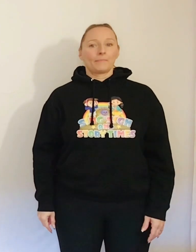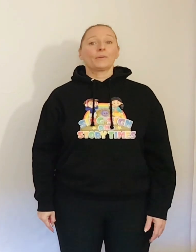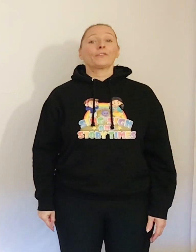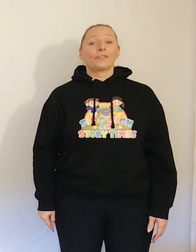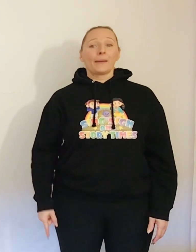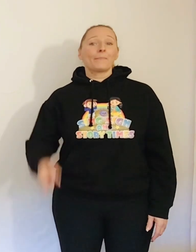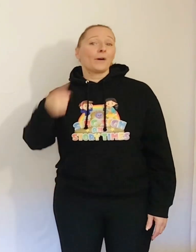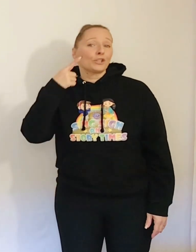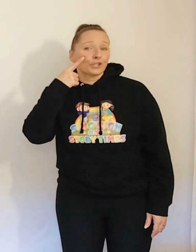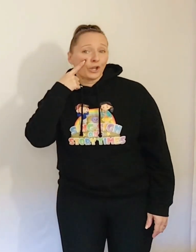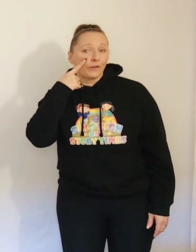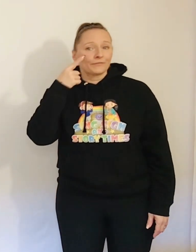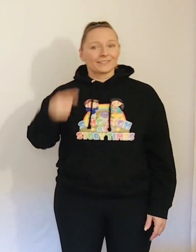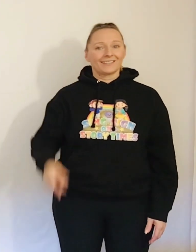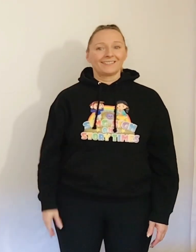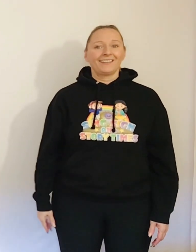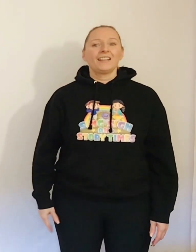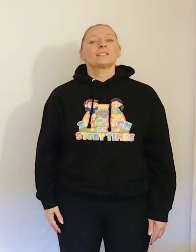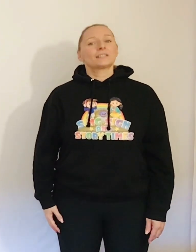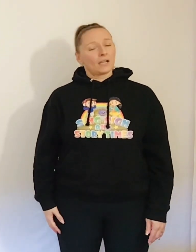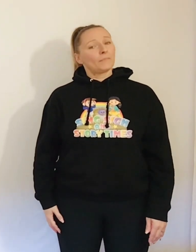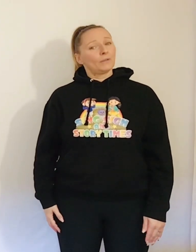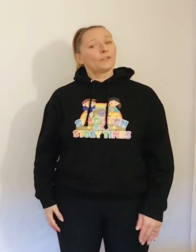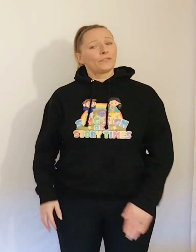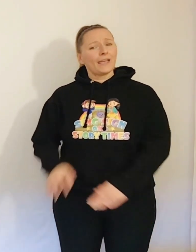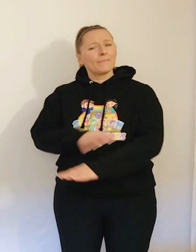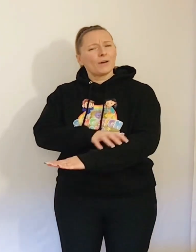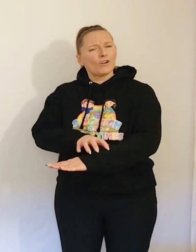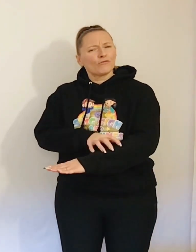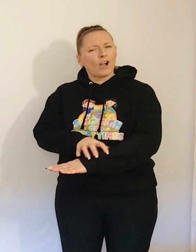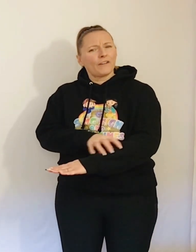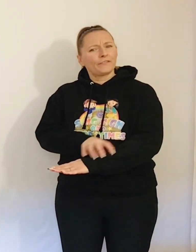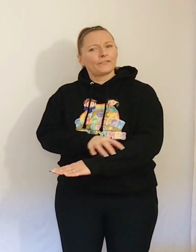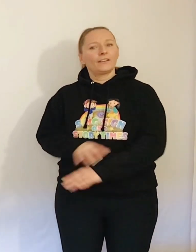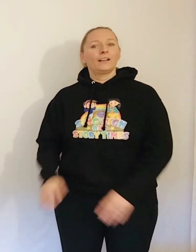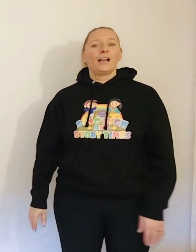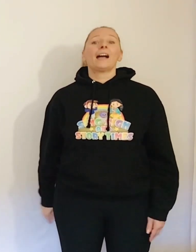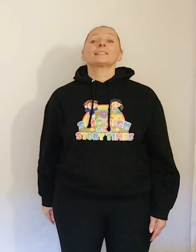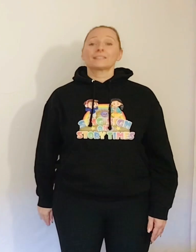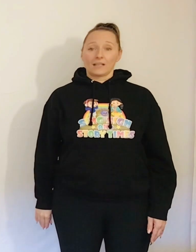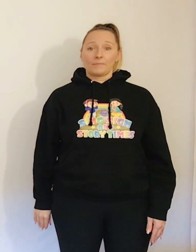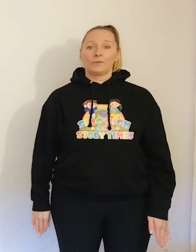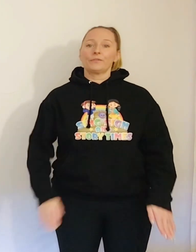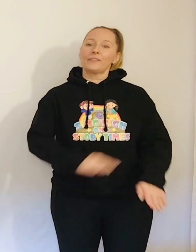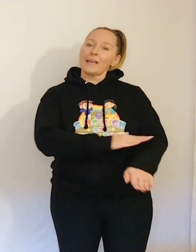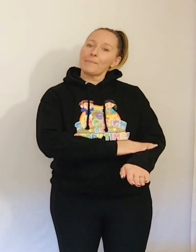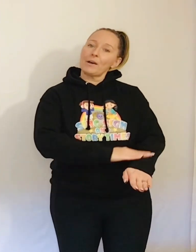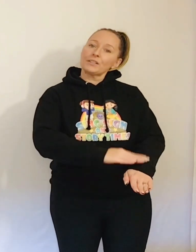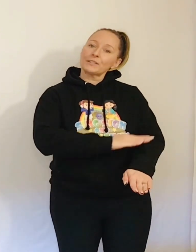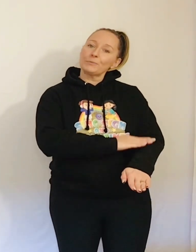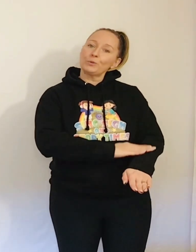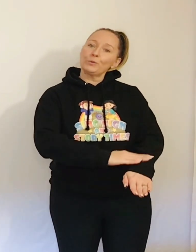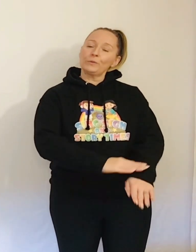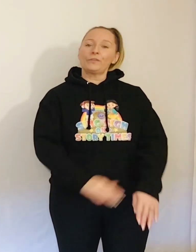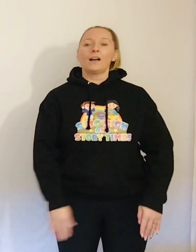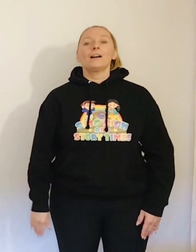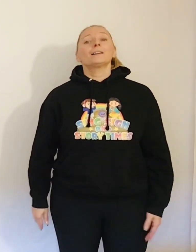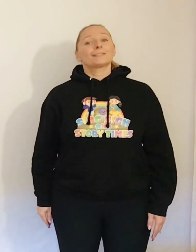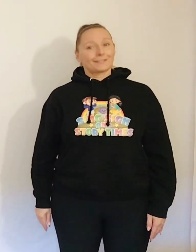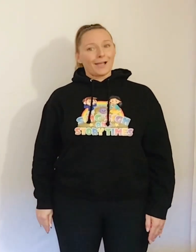some of them are soft. Some of them are rough, and some of them are smooth.